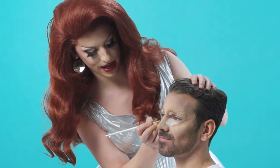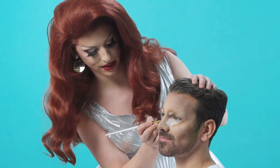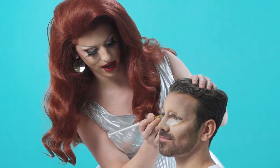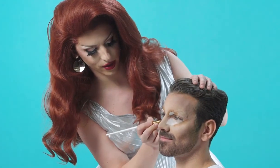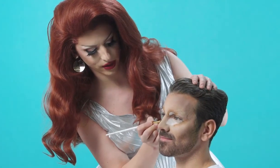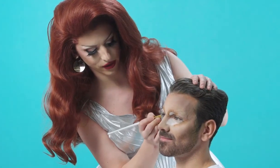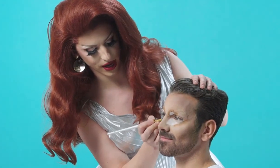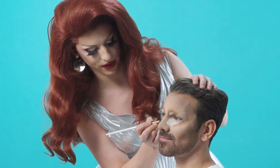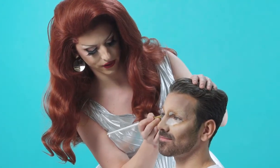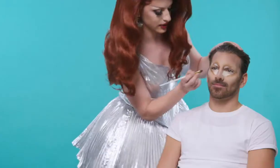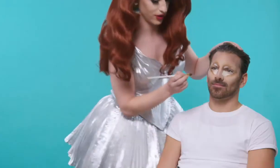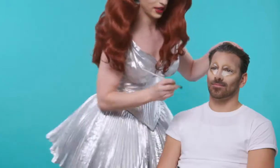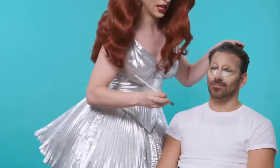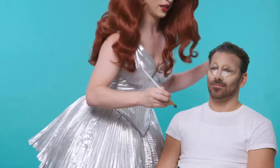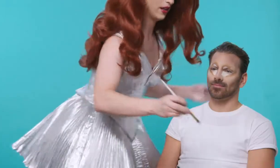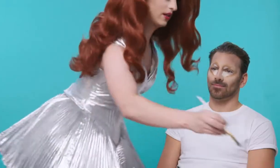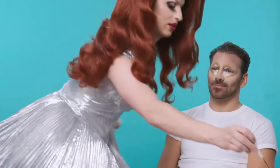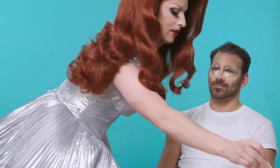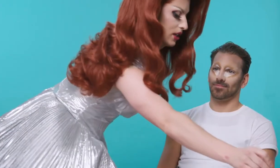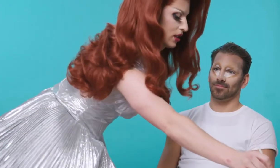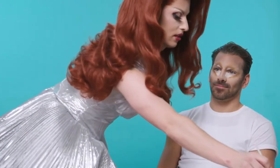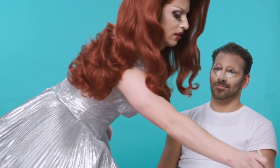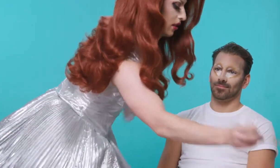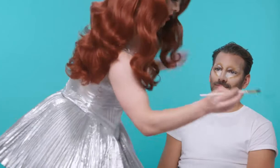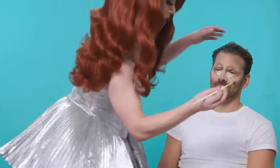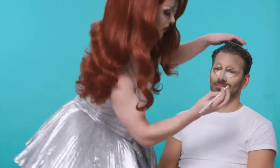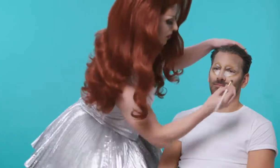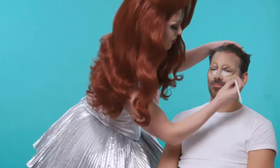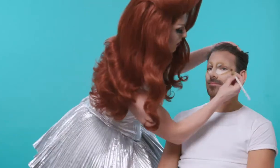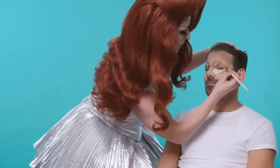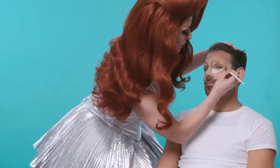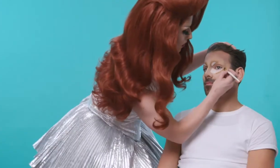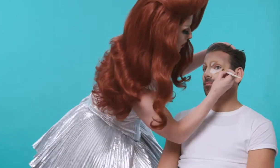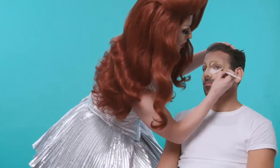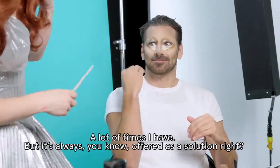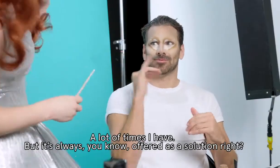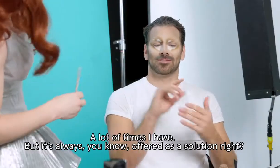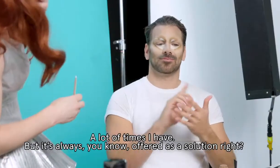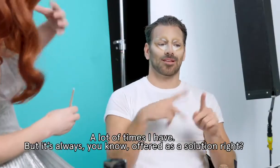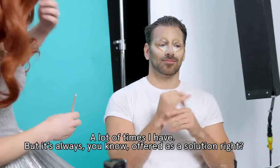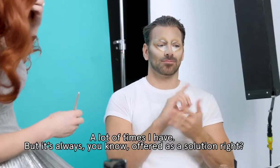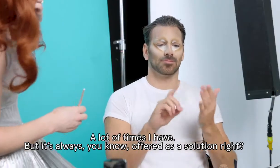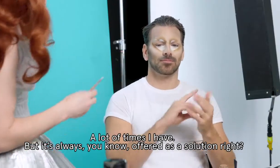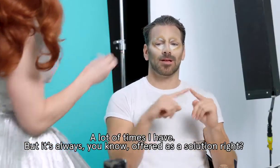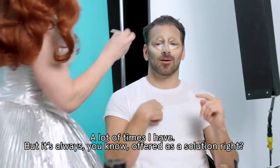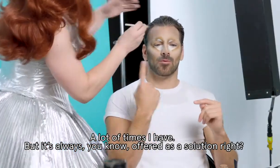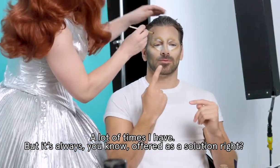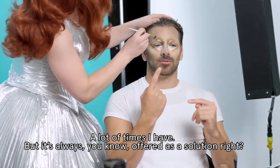And I wonder if you have experienced any discrimination while you are auditioning. A lot of times I have,